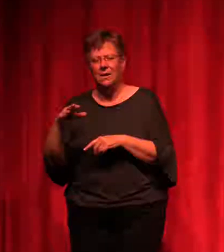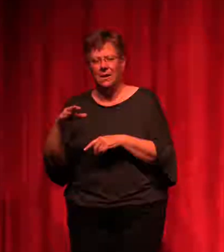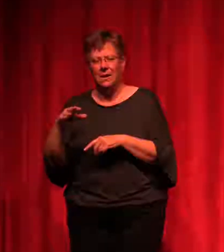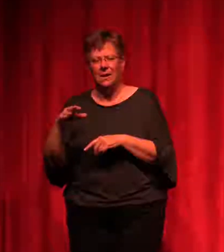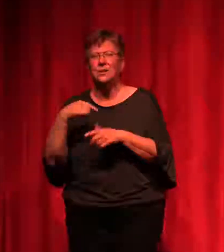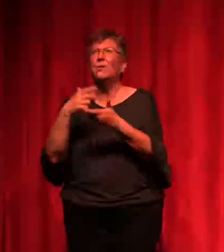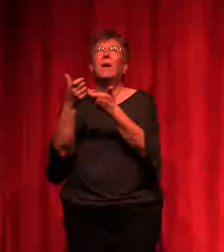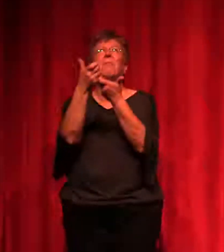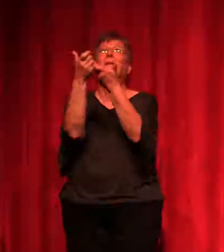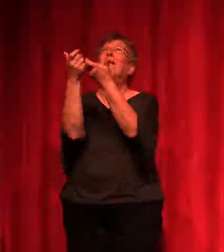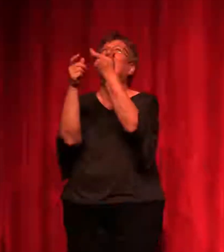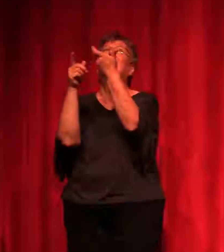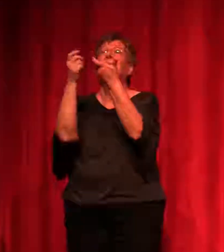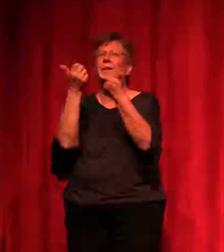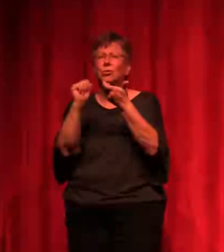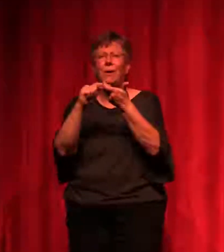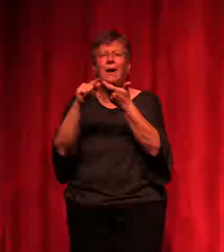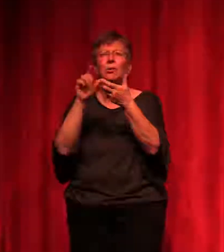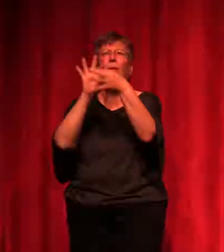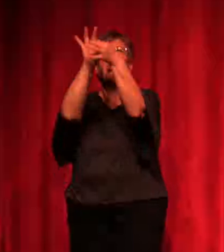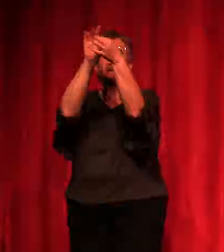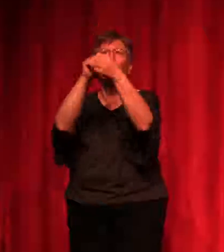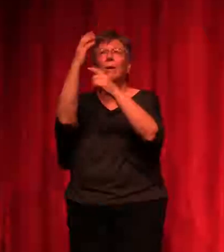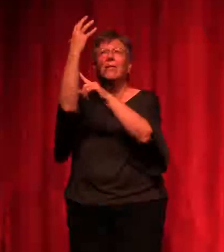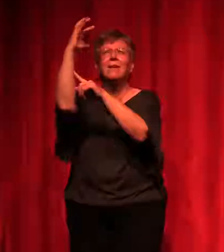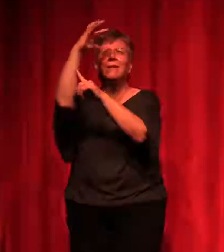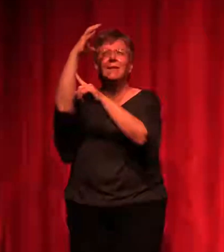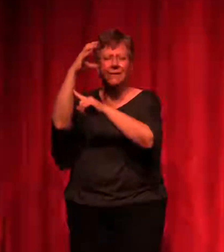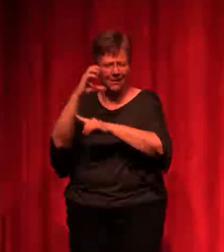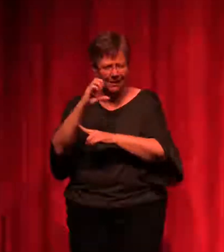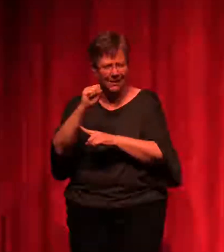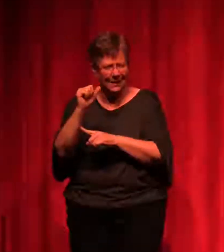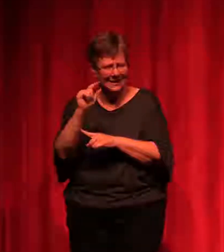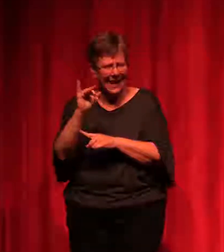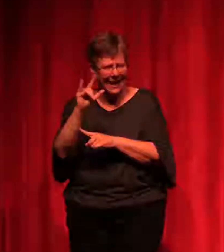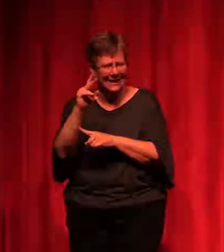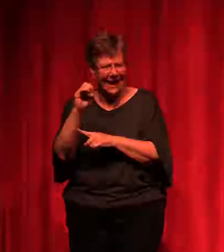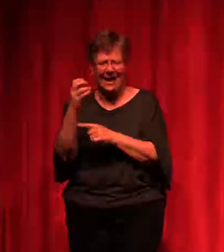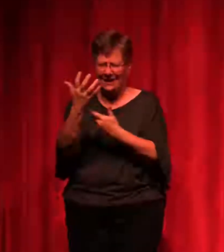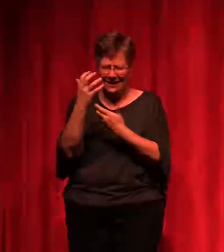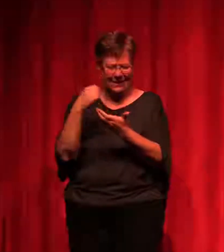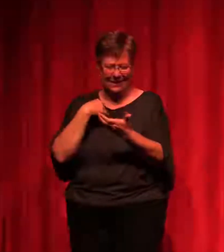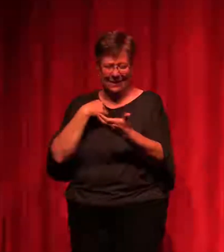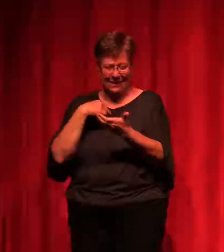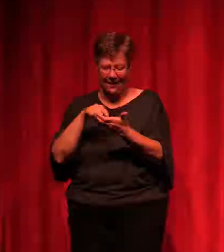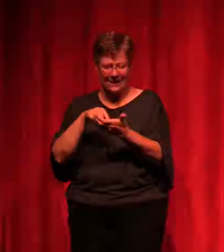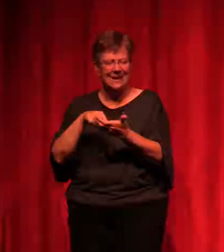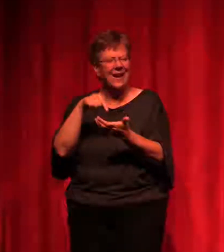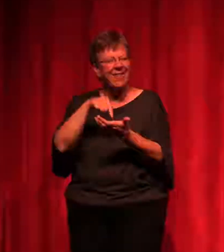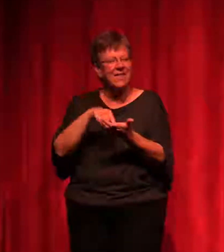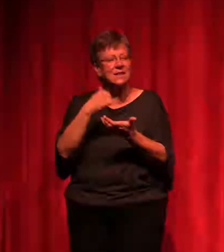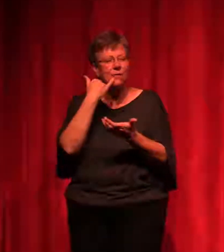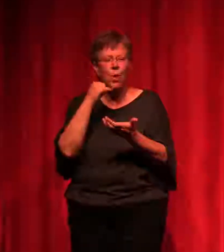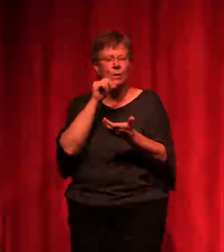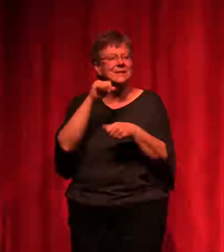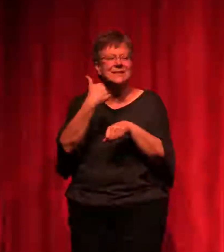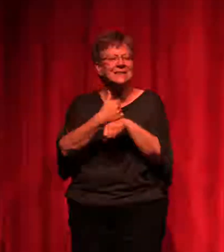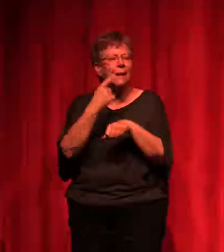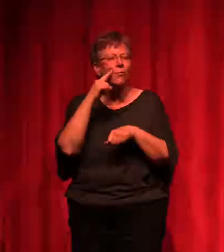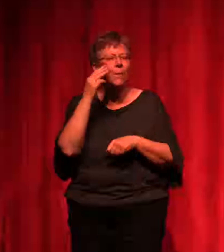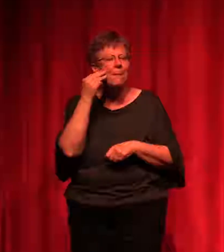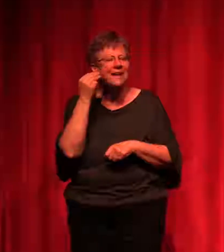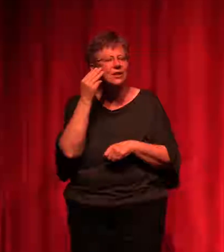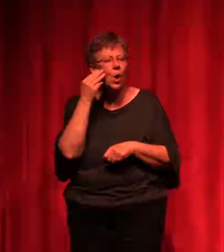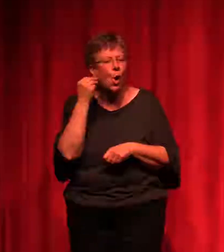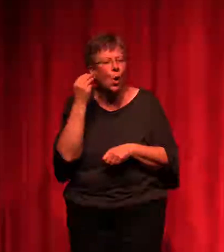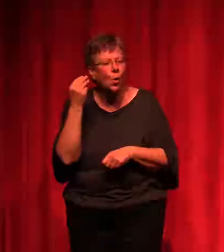I'm kind of going like this, and trying to find a signal. And I keep getting a message that says, "This phone isn't set up for Mexico,"